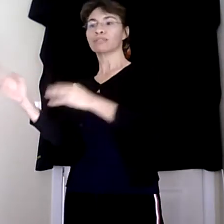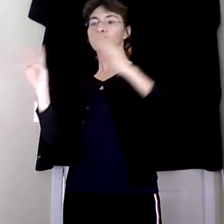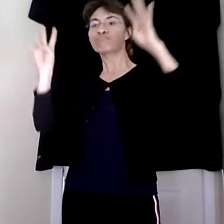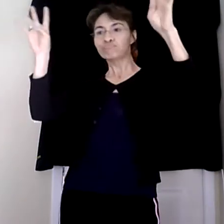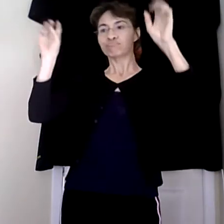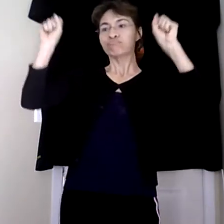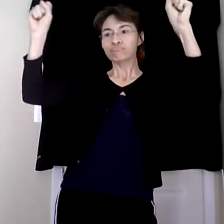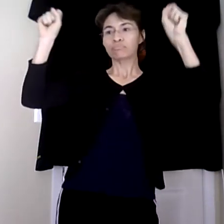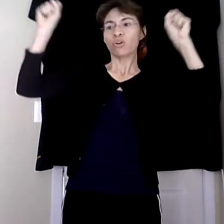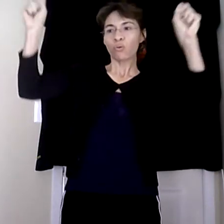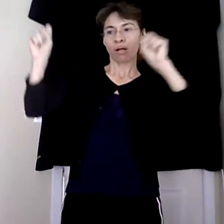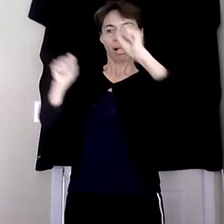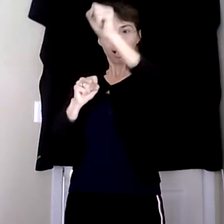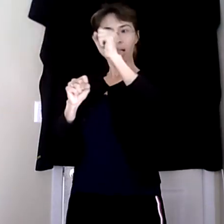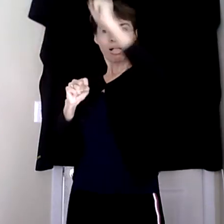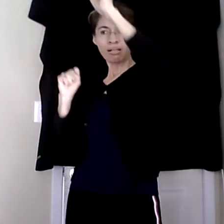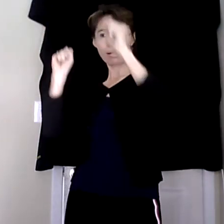Are you sure the noise is coming from my house?